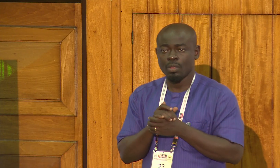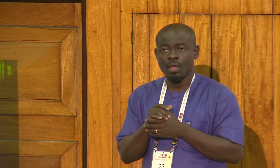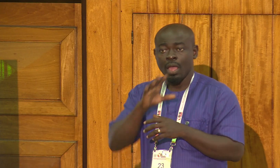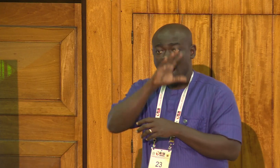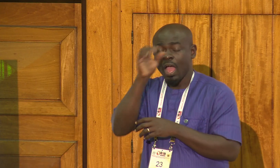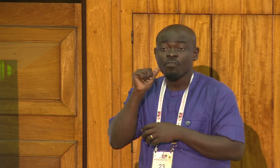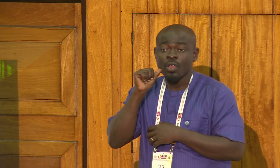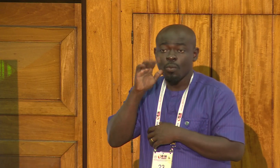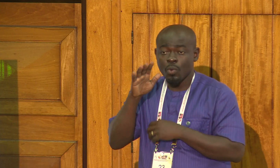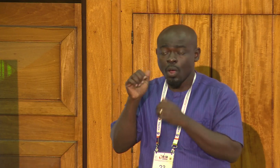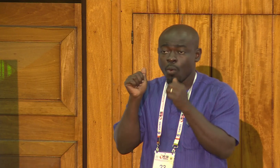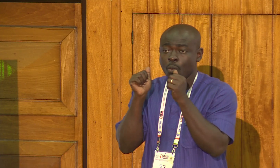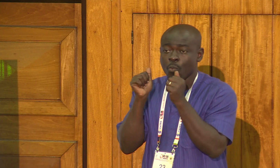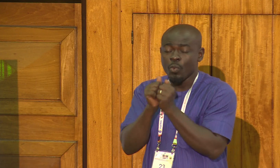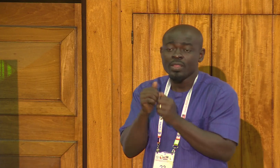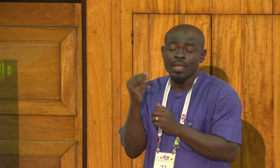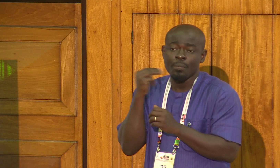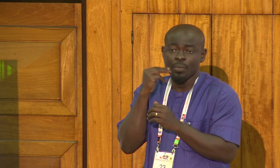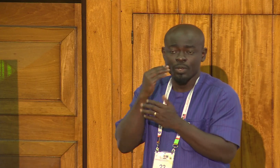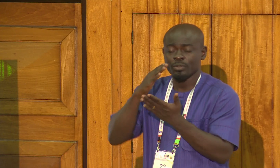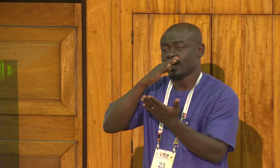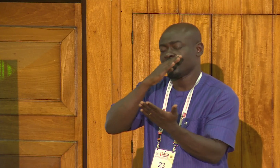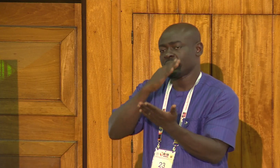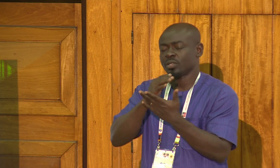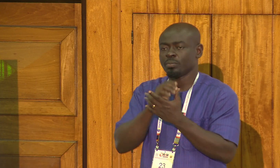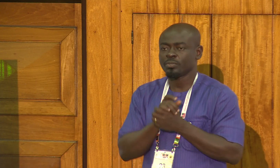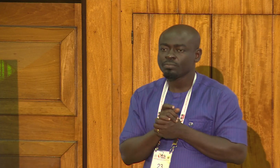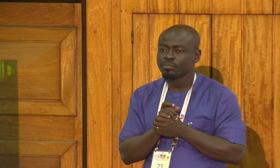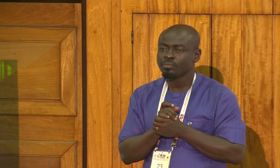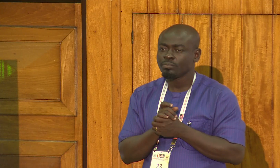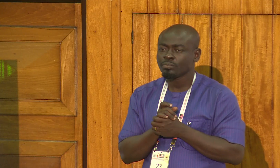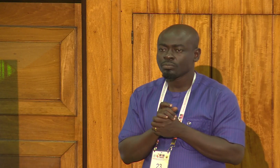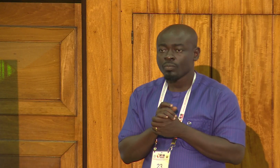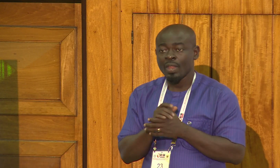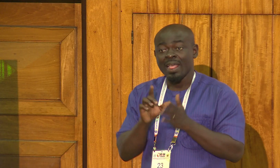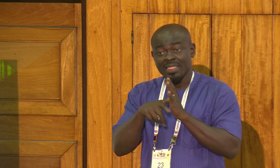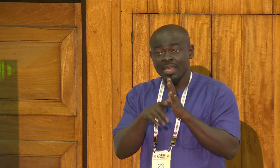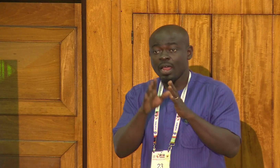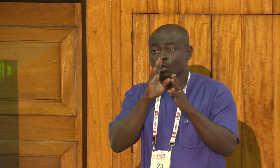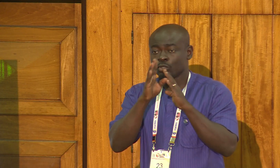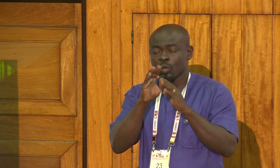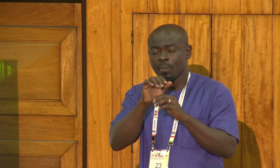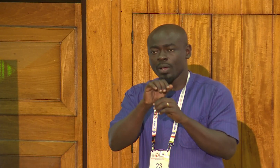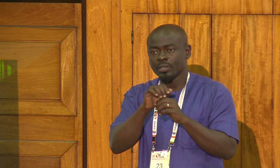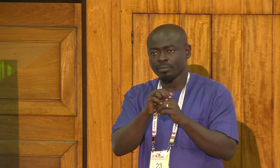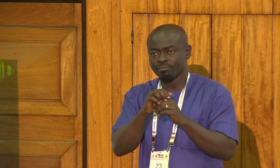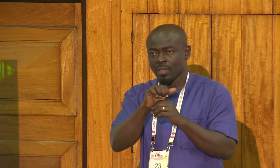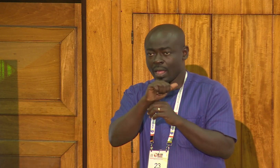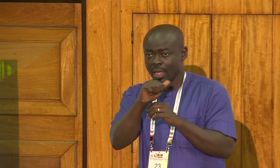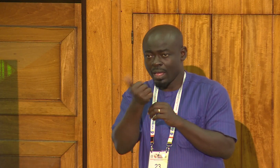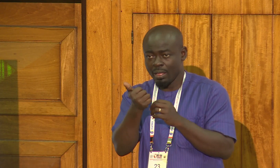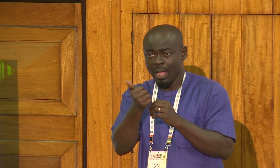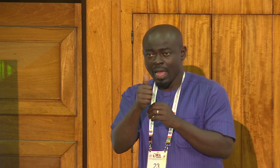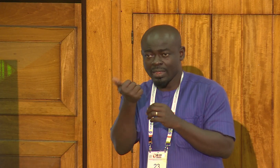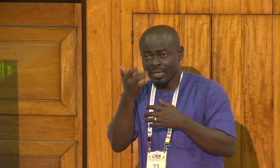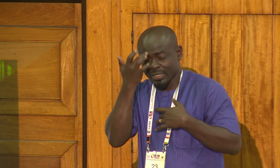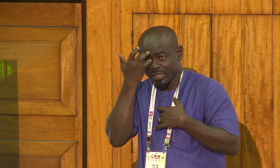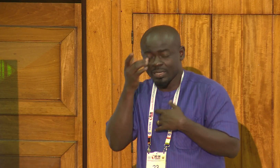when it comes to their cardiometabolic outcomes. I will then speak about the second last disease, which is